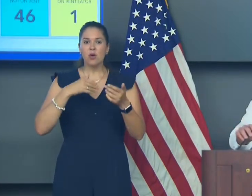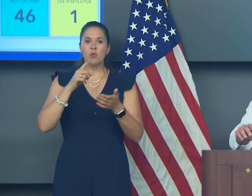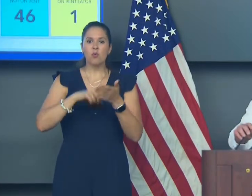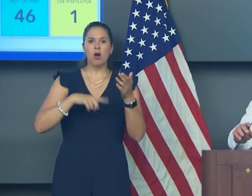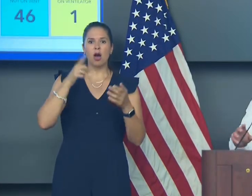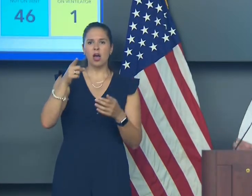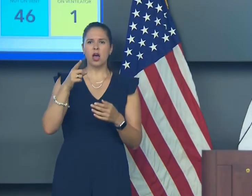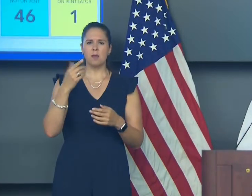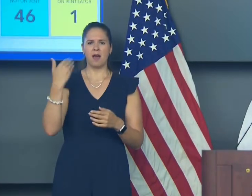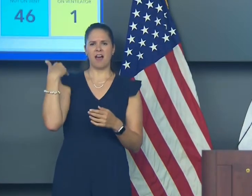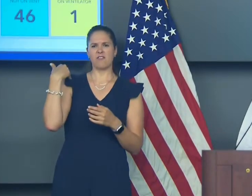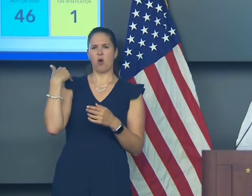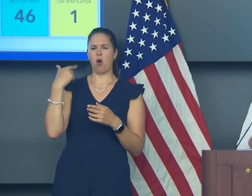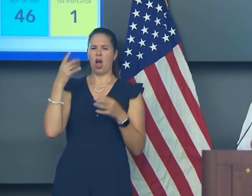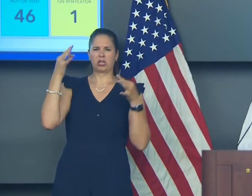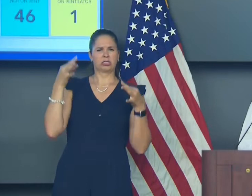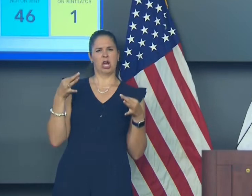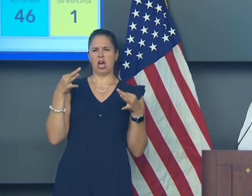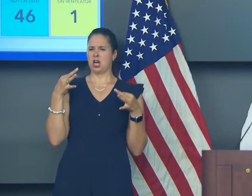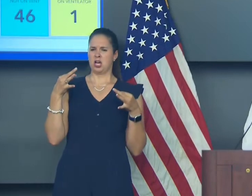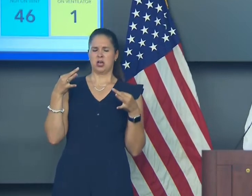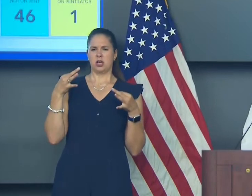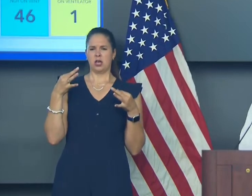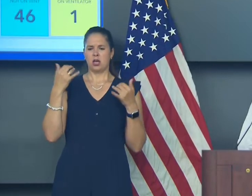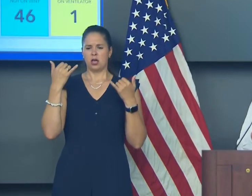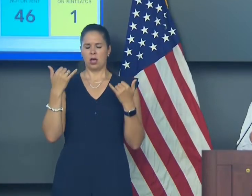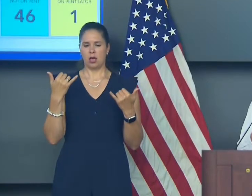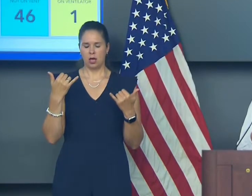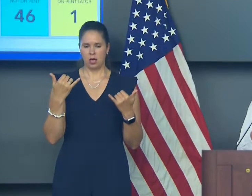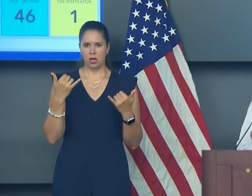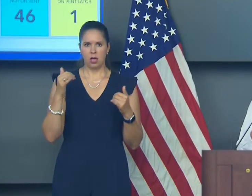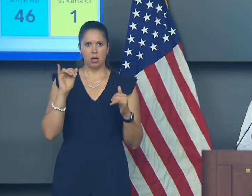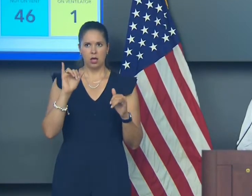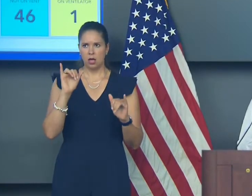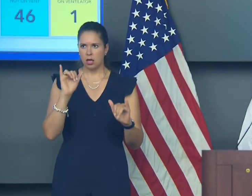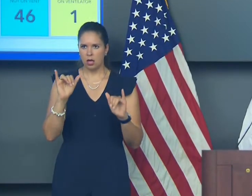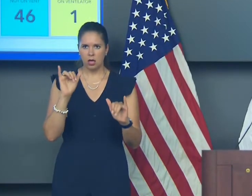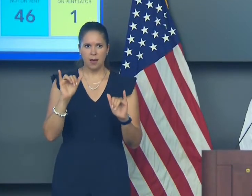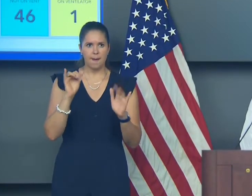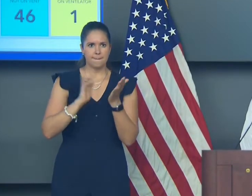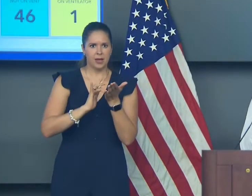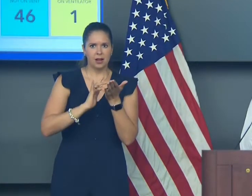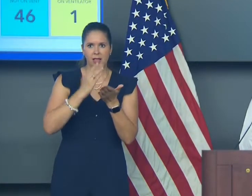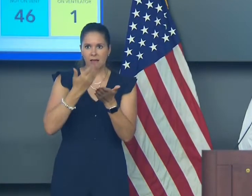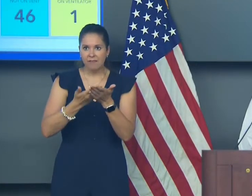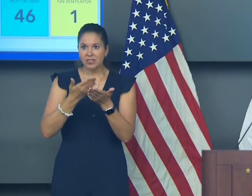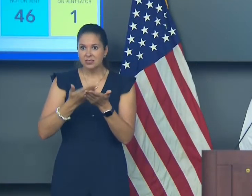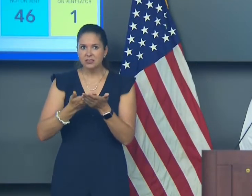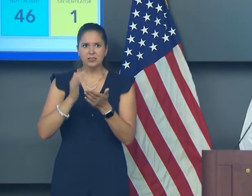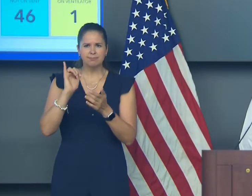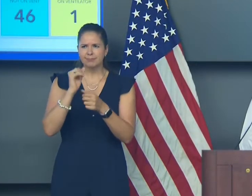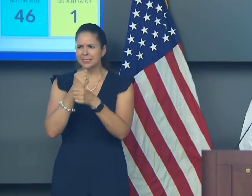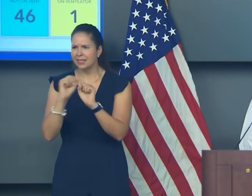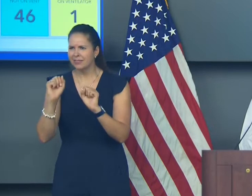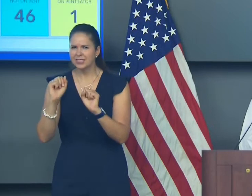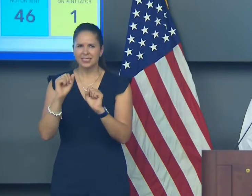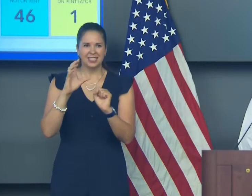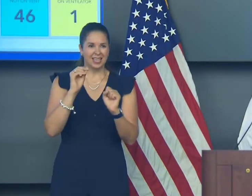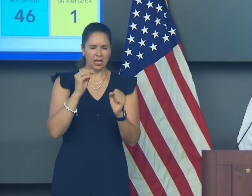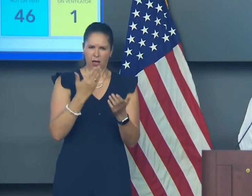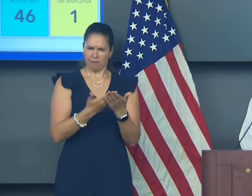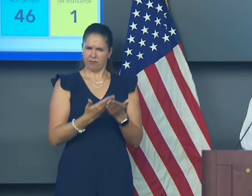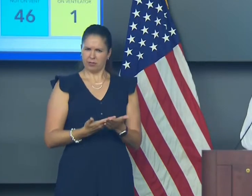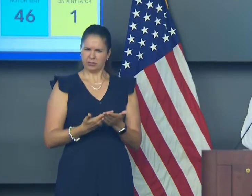no matter what you had decided before, in light of all the medical evidence of the safety and efficacy of the